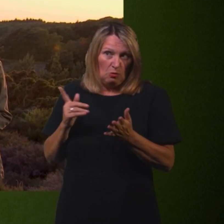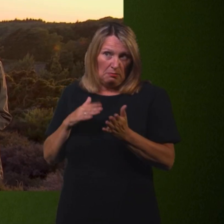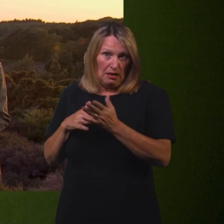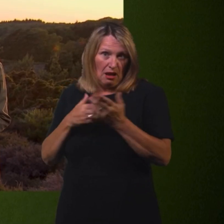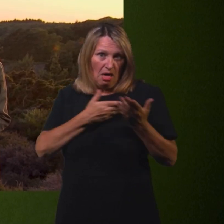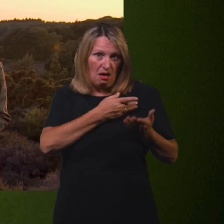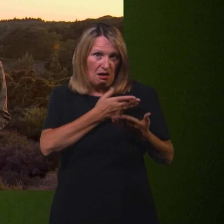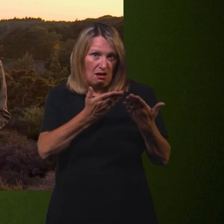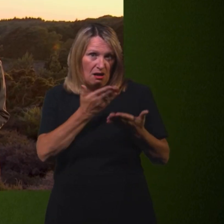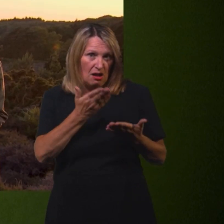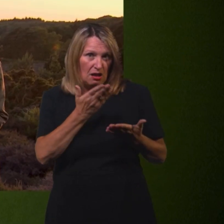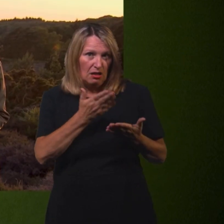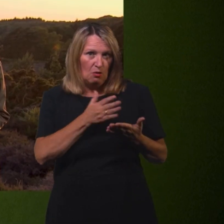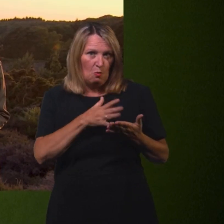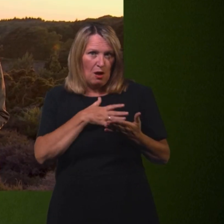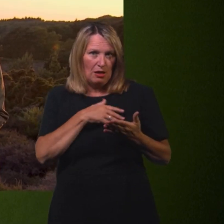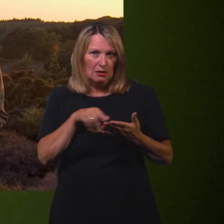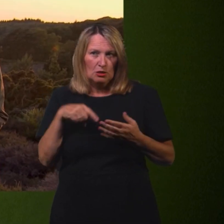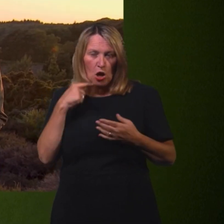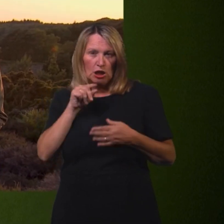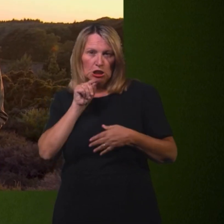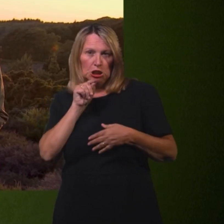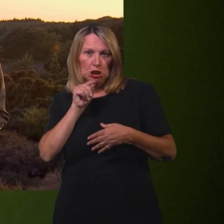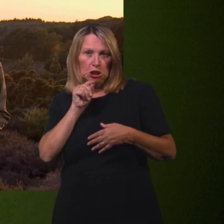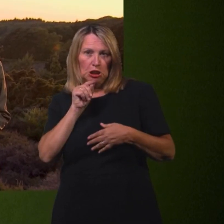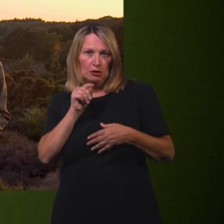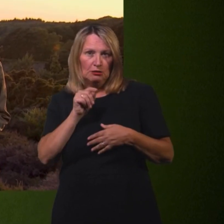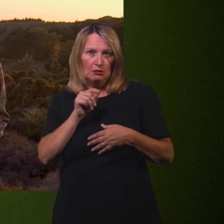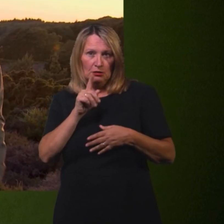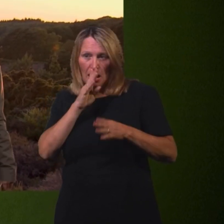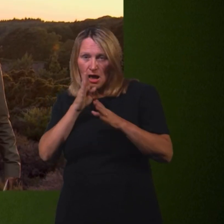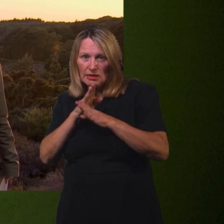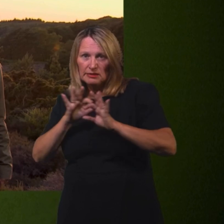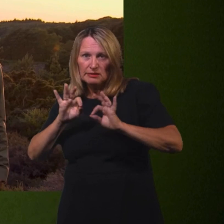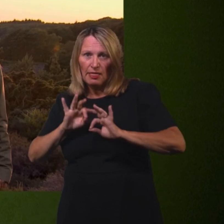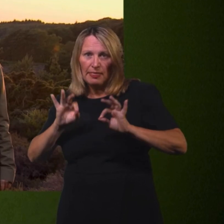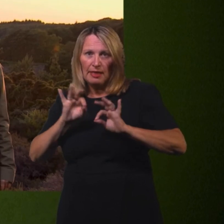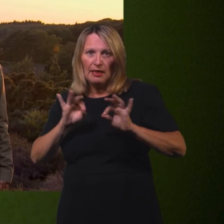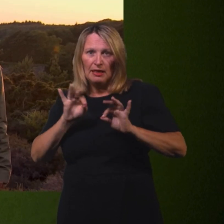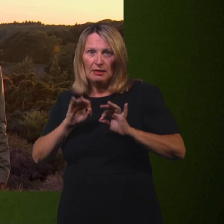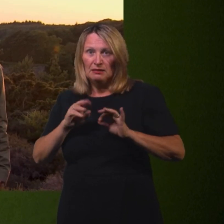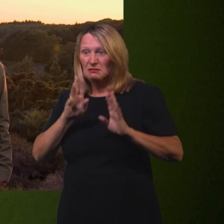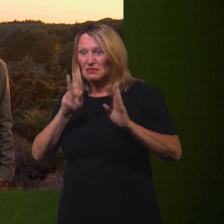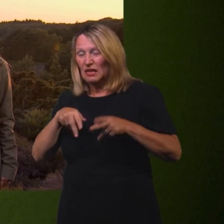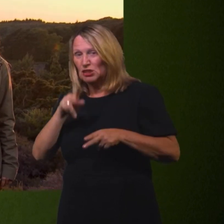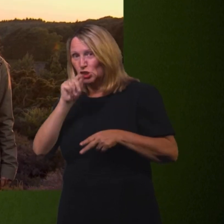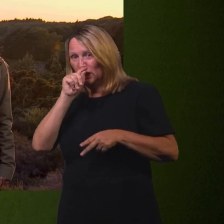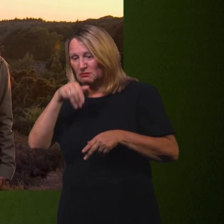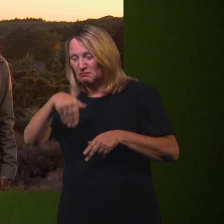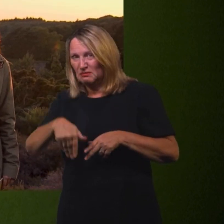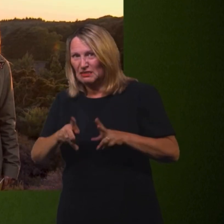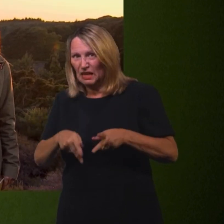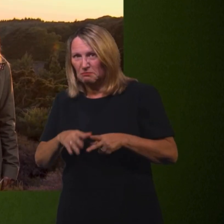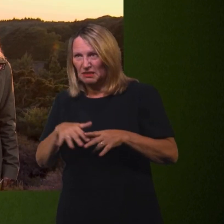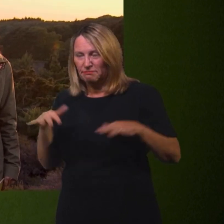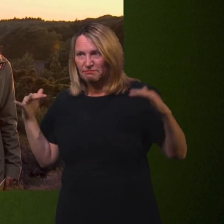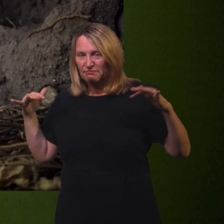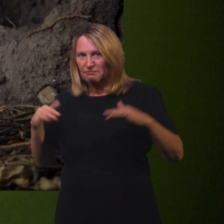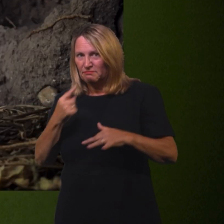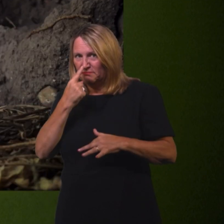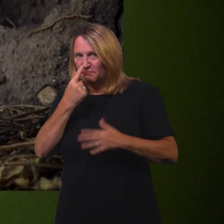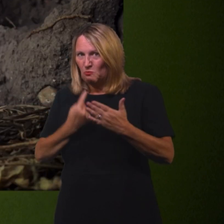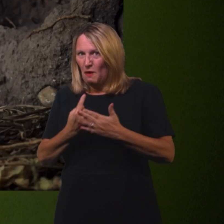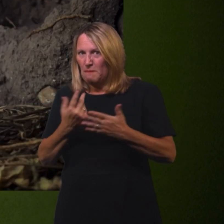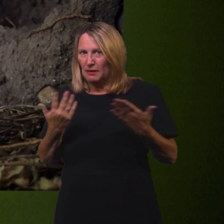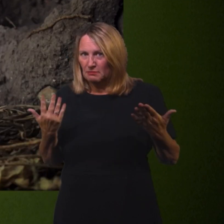Michaela said, that you've got all the noise coming from the chicks. It's not well hidden, and you've then got the smell of a dead chick in there. Look what happened. A